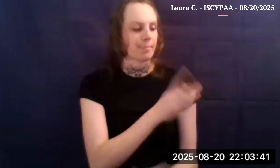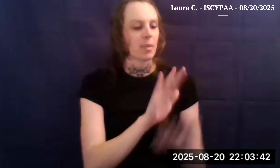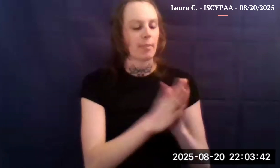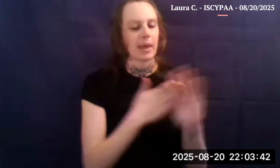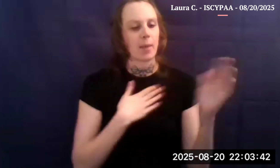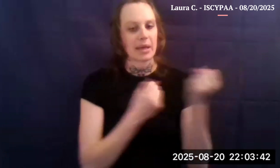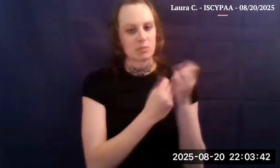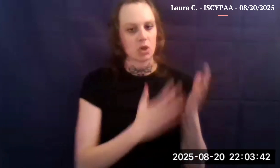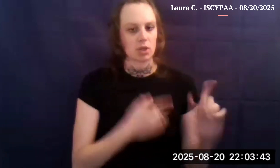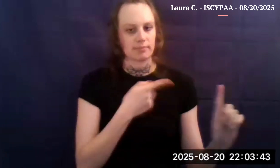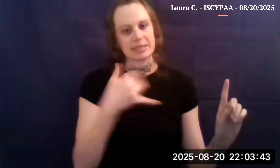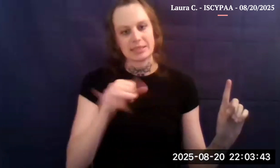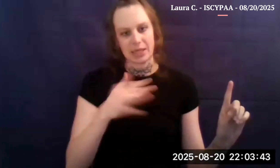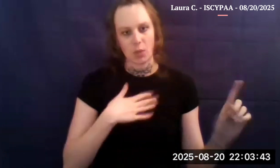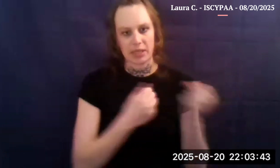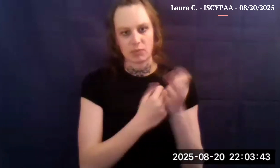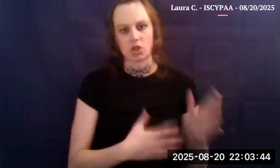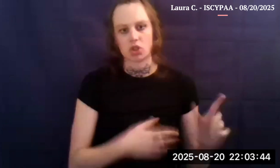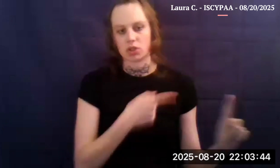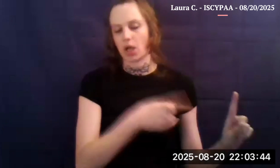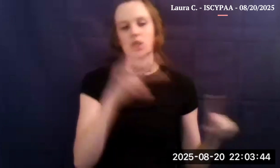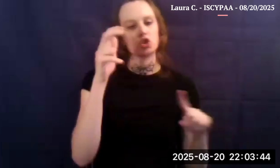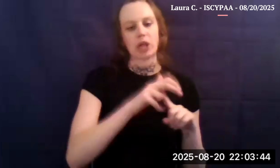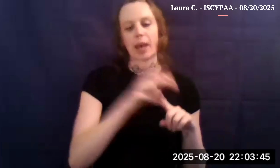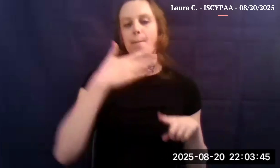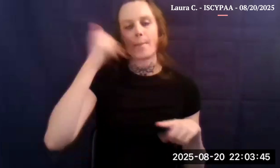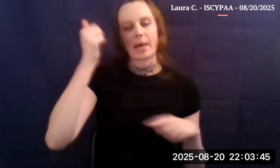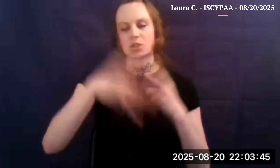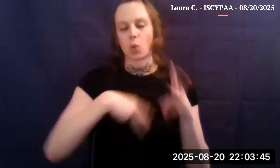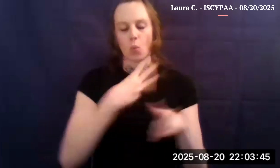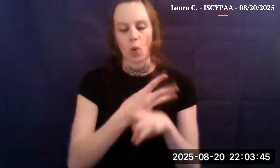still my sponsor, best sponsor in the world. She's so